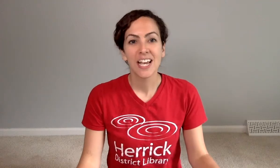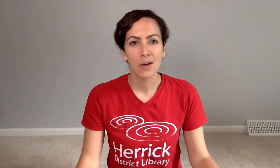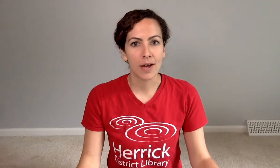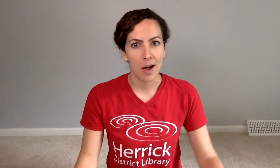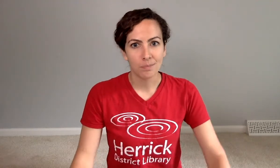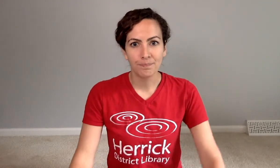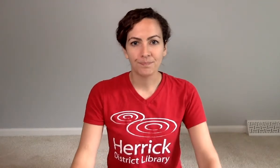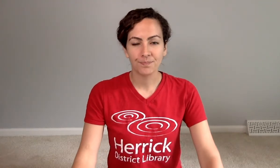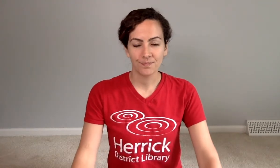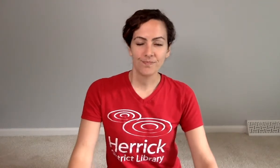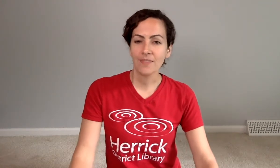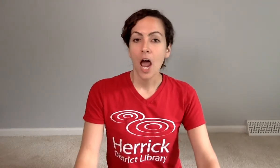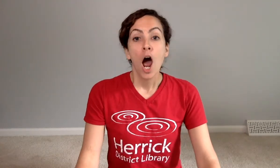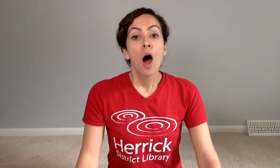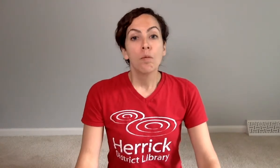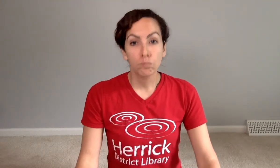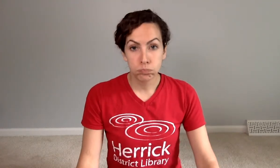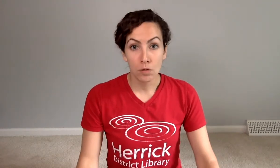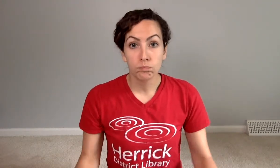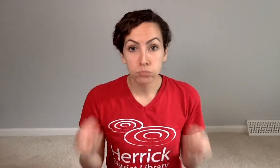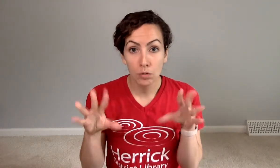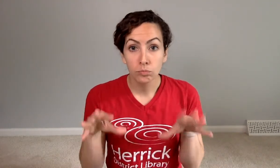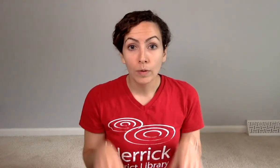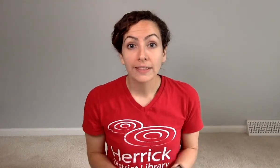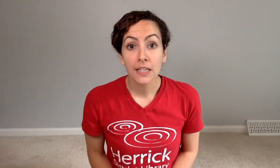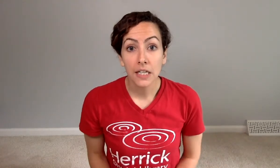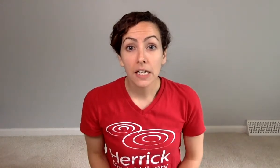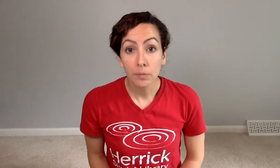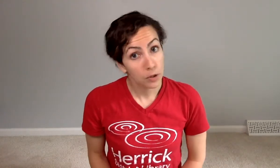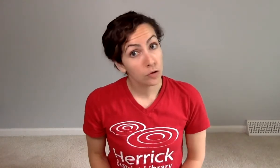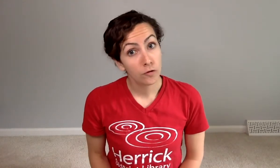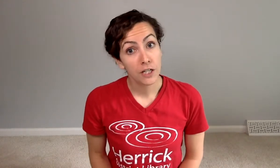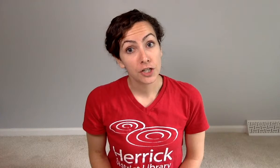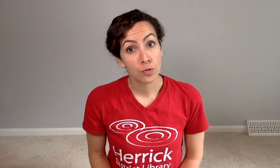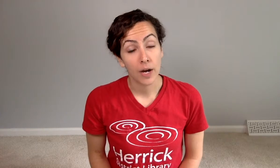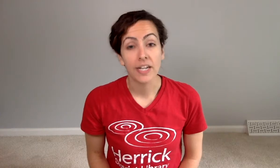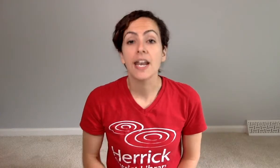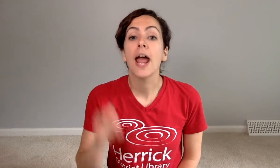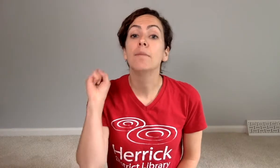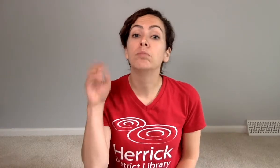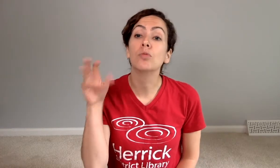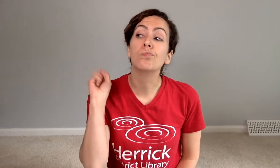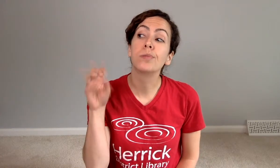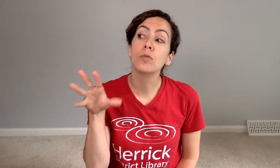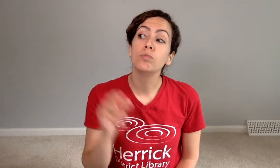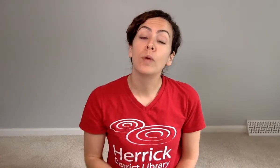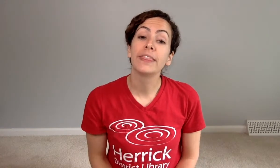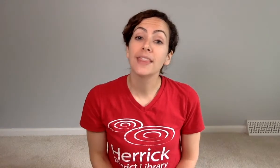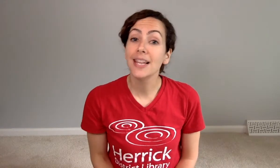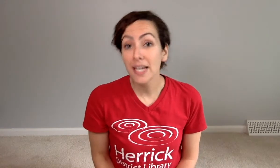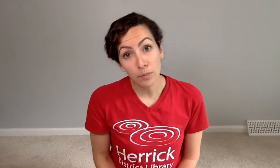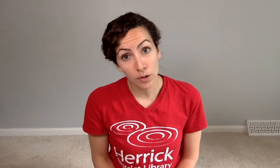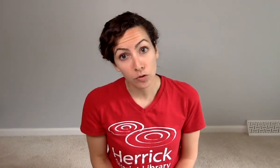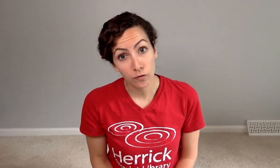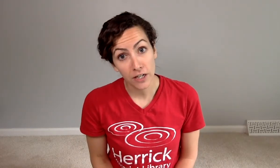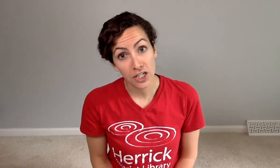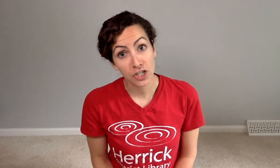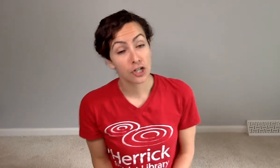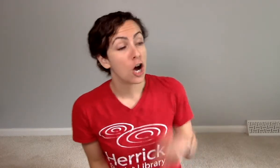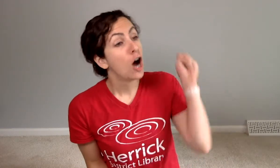we go. Bloop, bloop went the little blue fish one day. Bloop, bloop went the little blue fish.